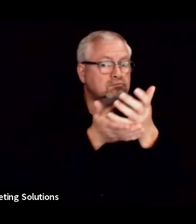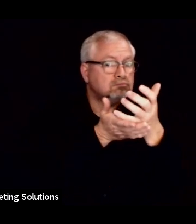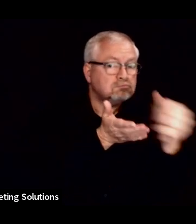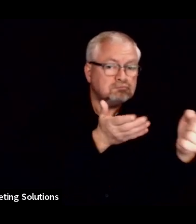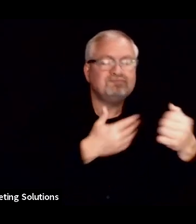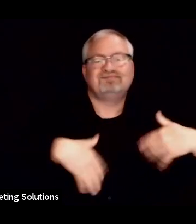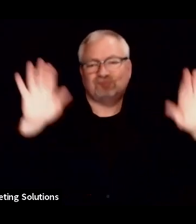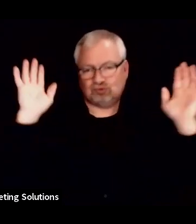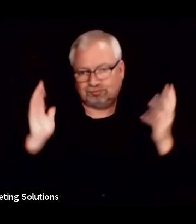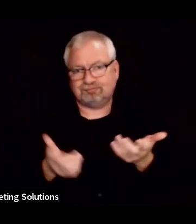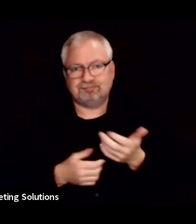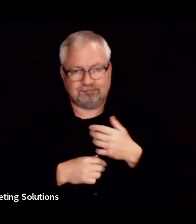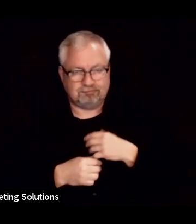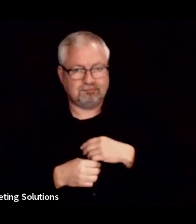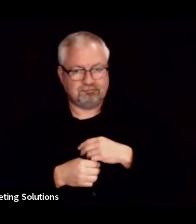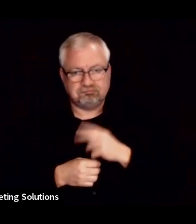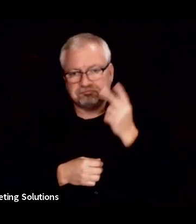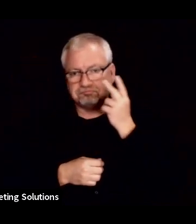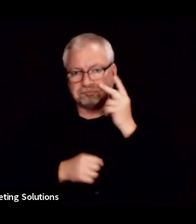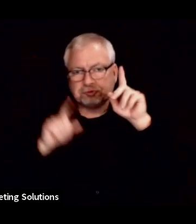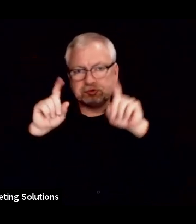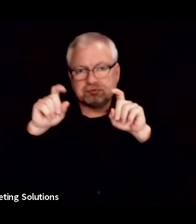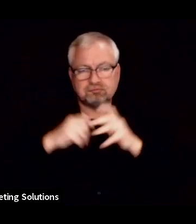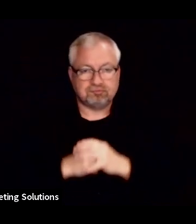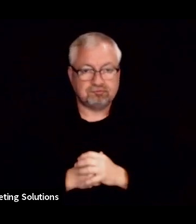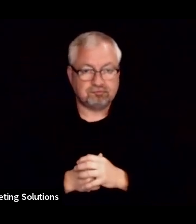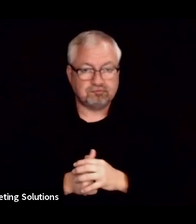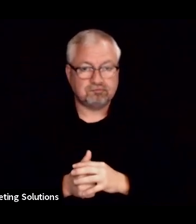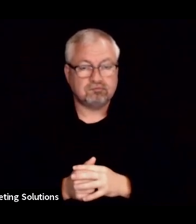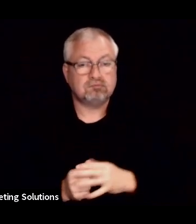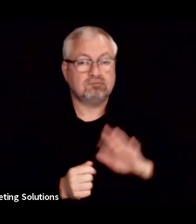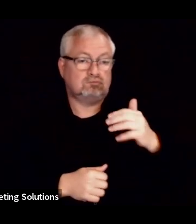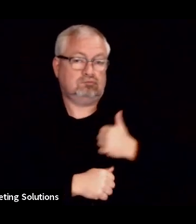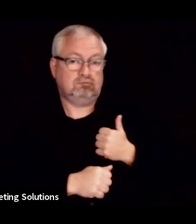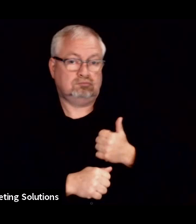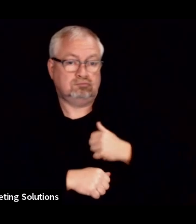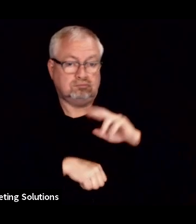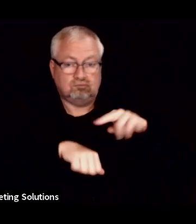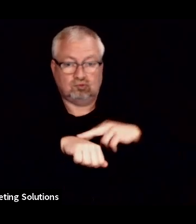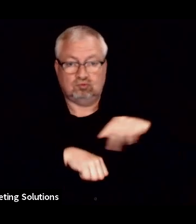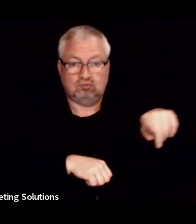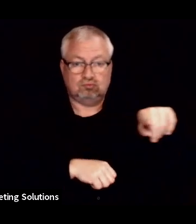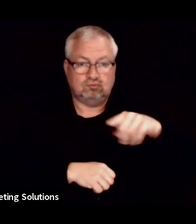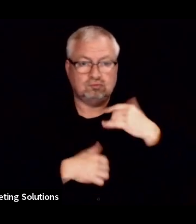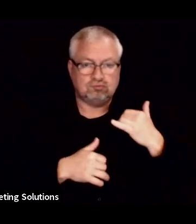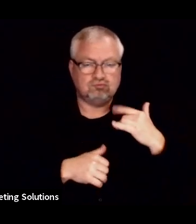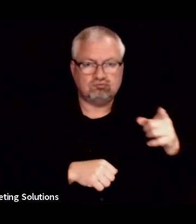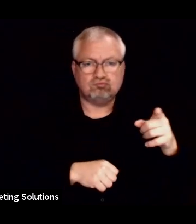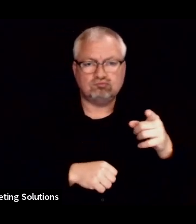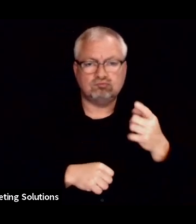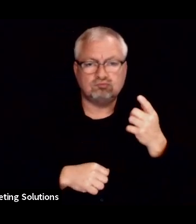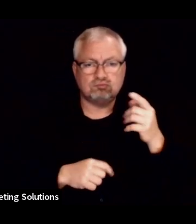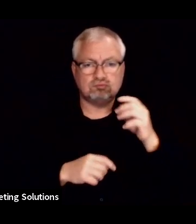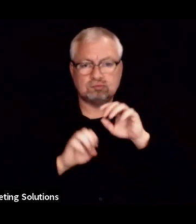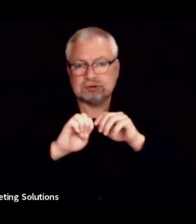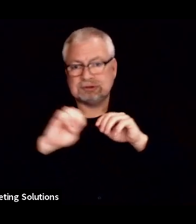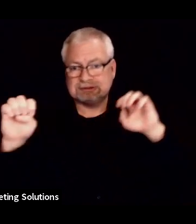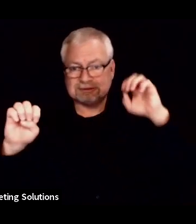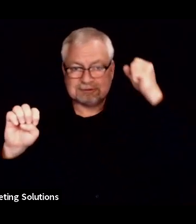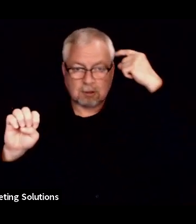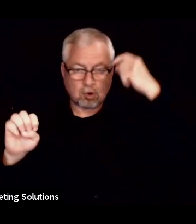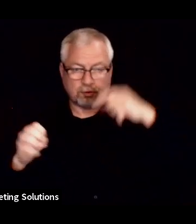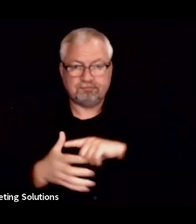So these Guard Armory stations are in East St. Paul, Minneapolis, Moorhead,